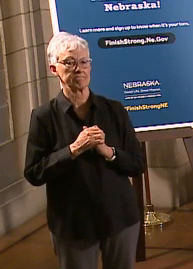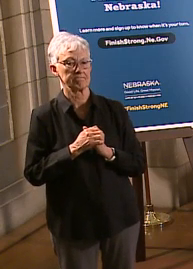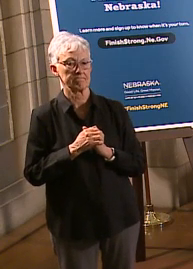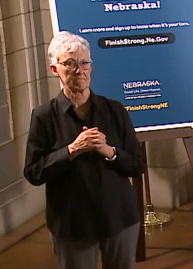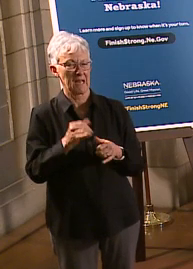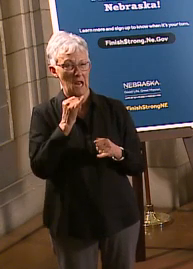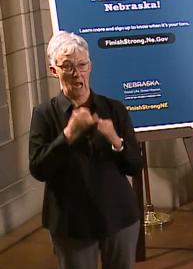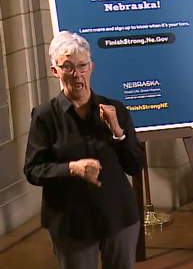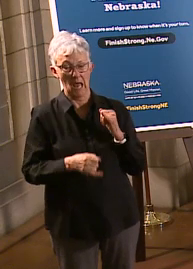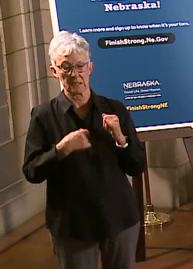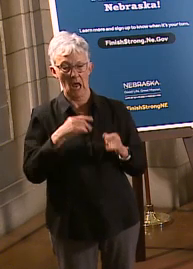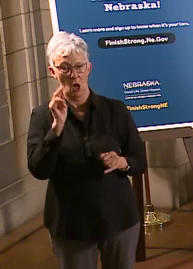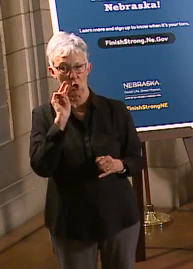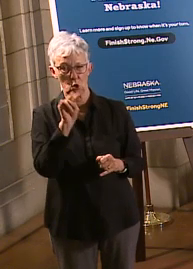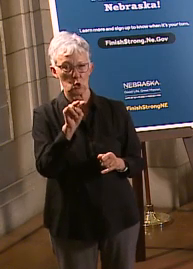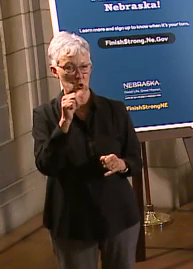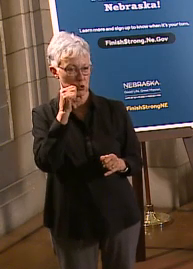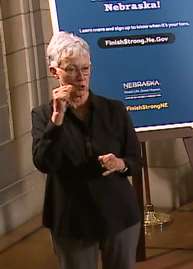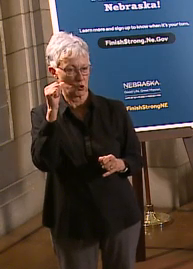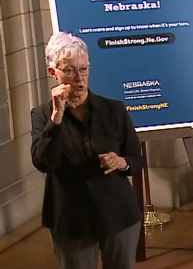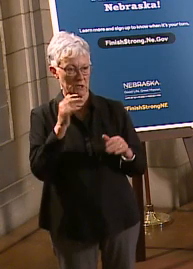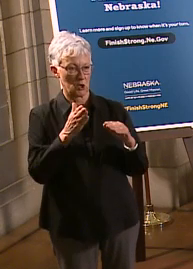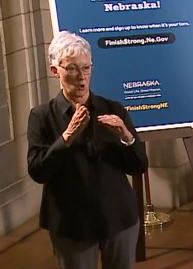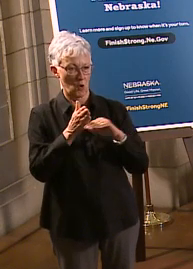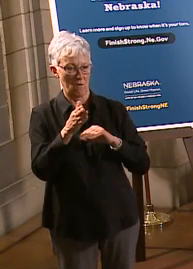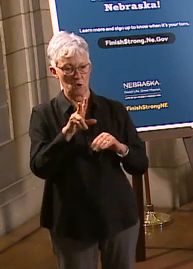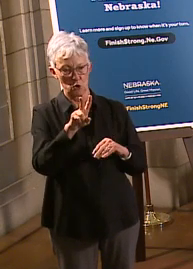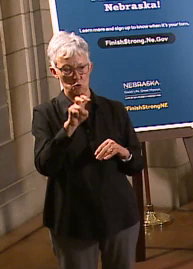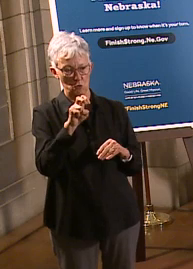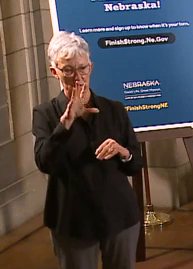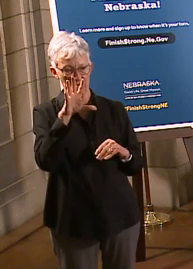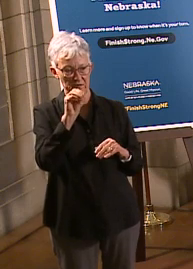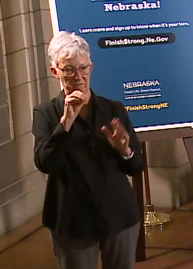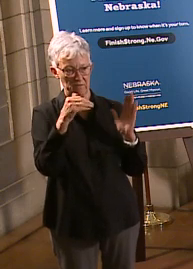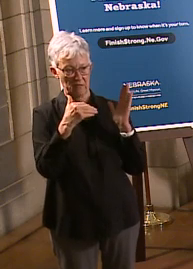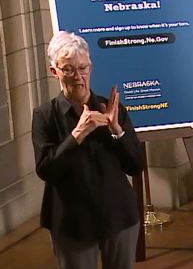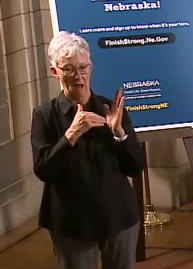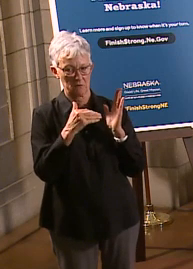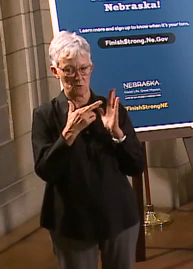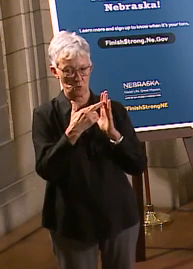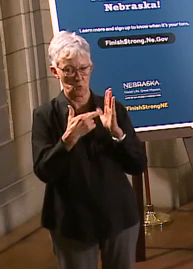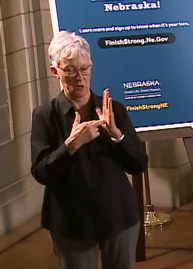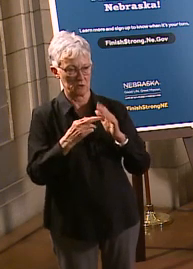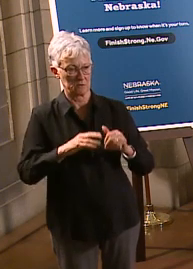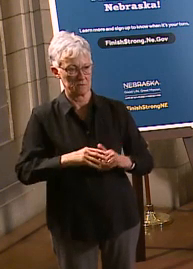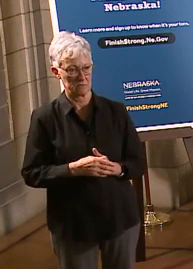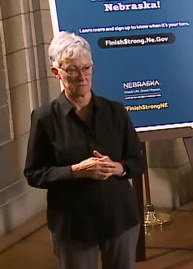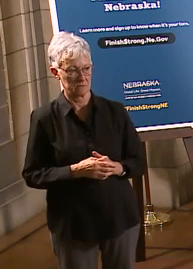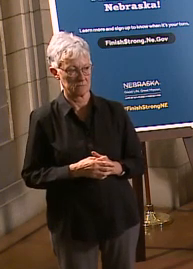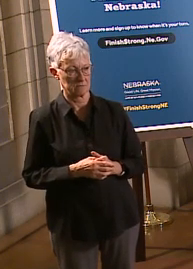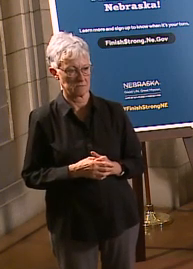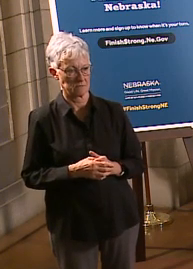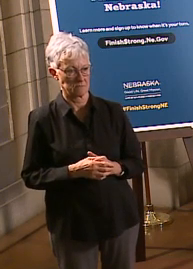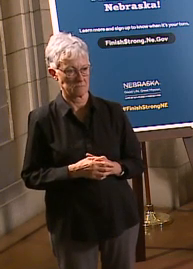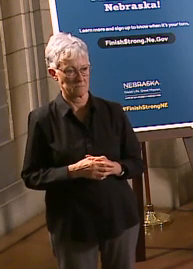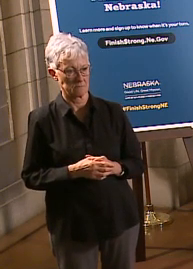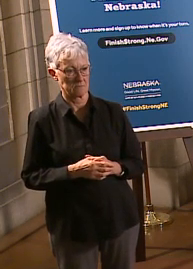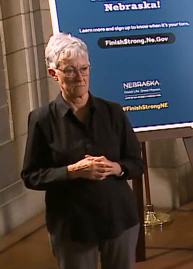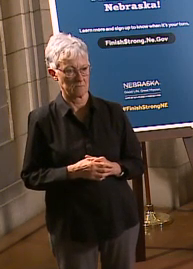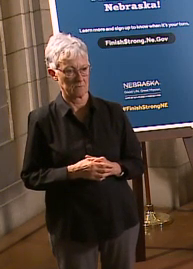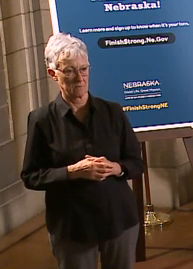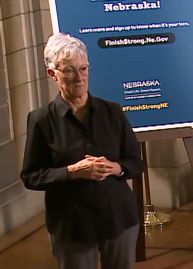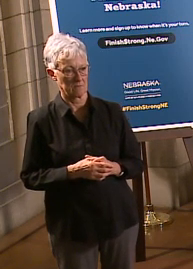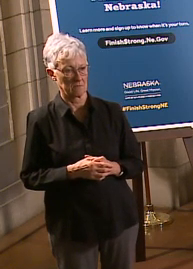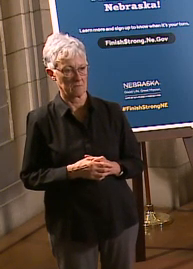The last I checked yesterday, it was just over 250,000 had registered with the state. And her next question is for you as well. What counties will